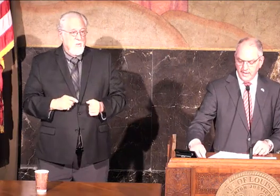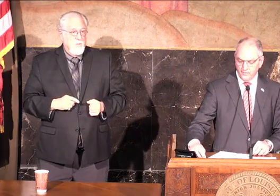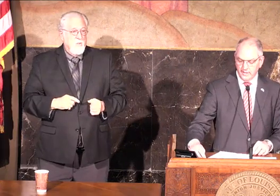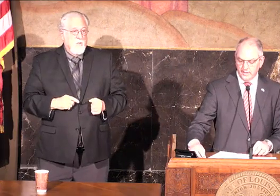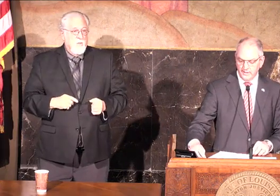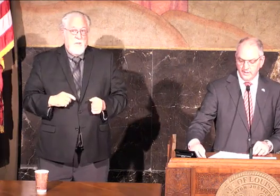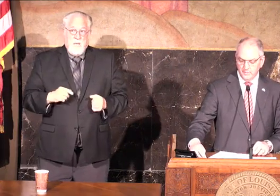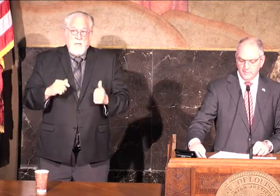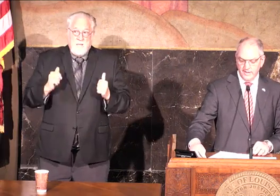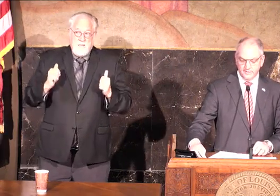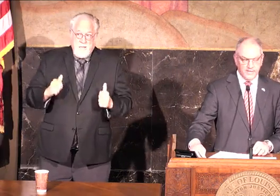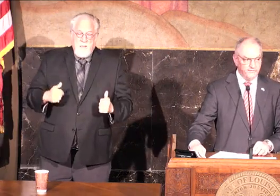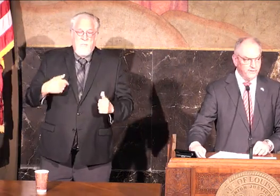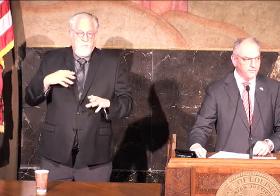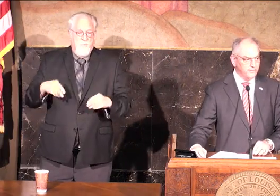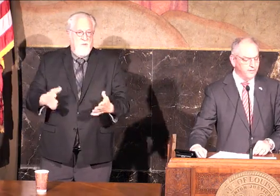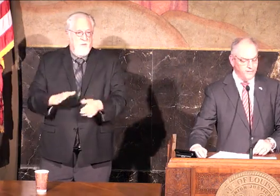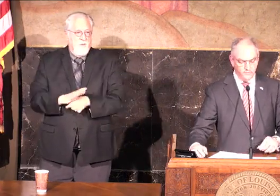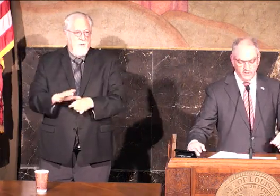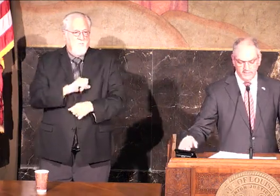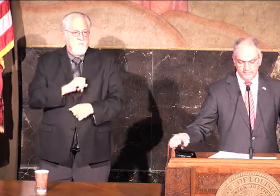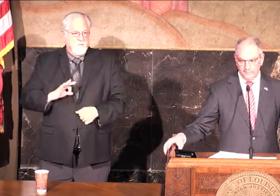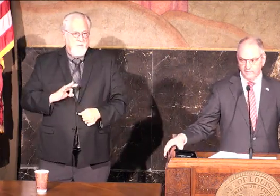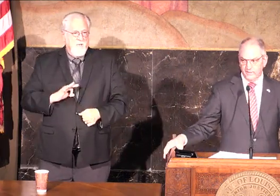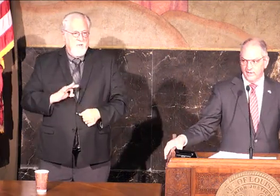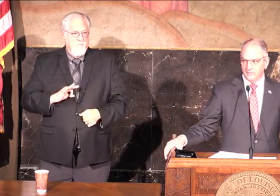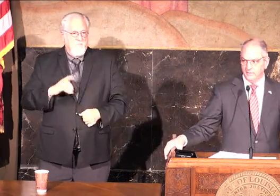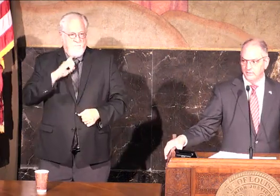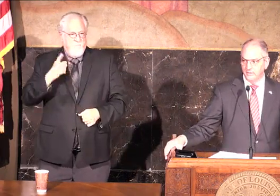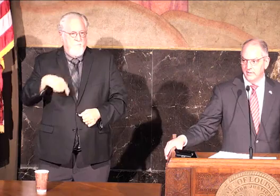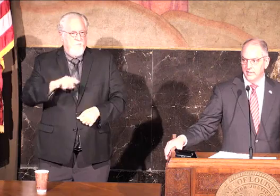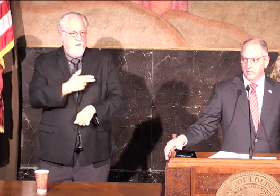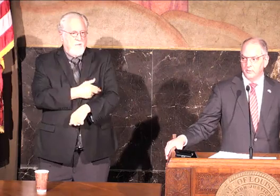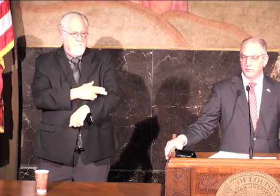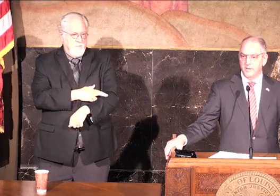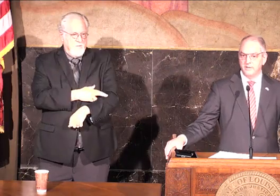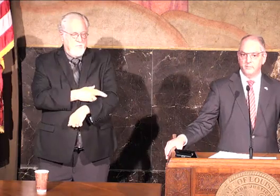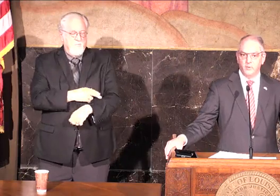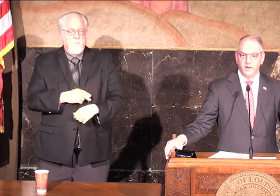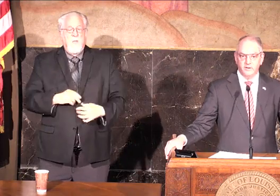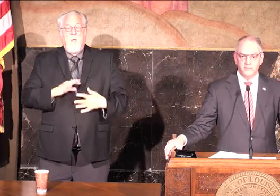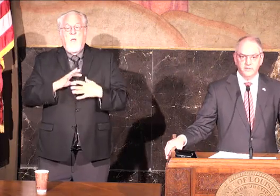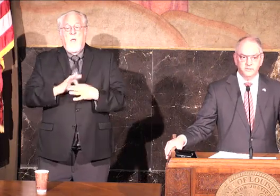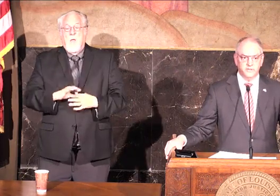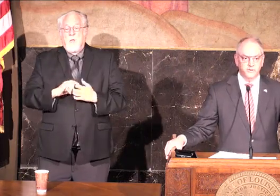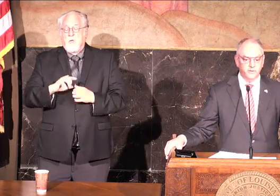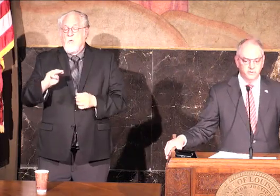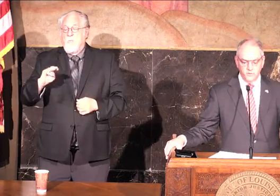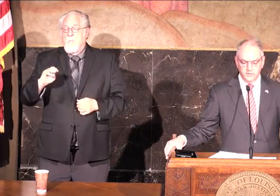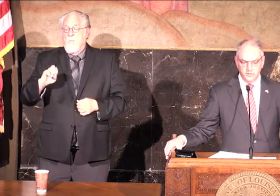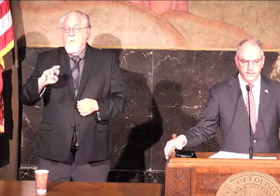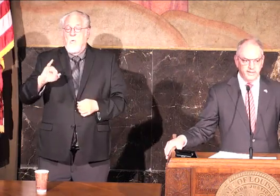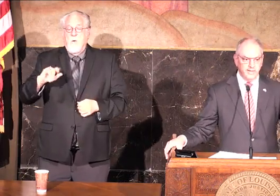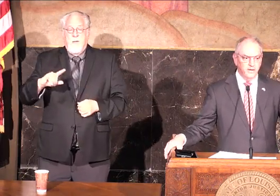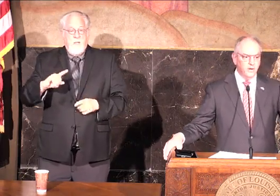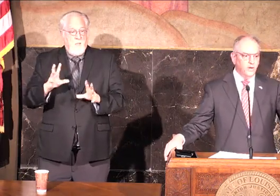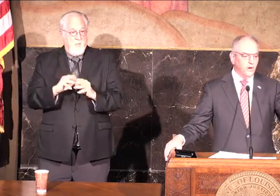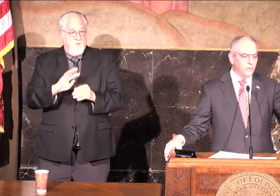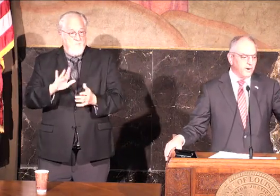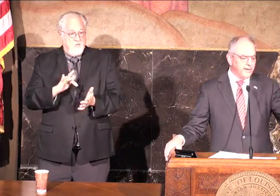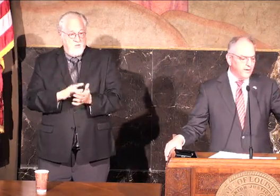we can provide staffing relief for these hospitals. With respect to the Morial Convention Center, I know there was a question about